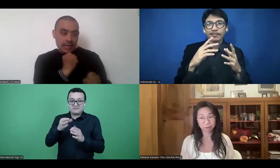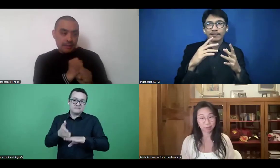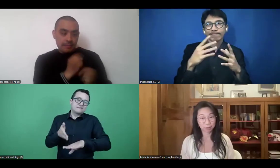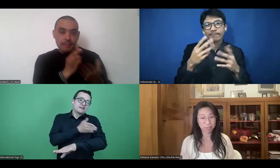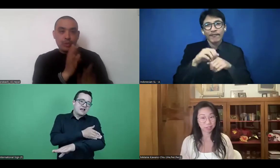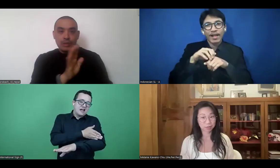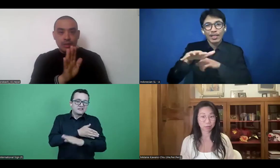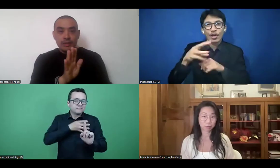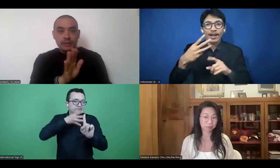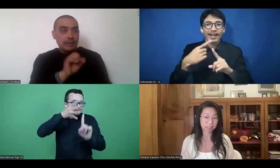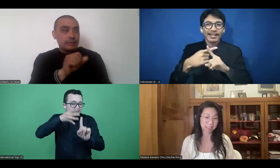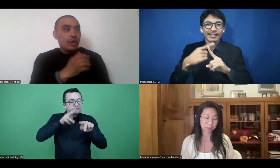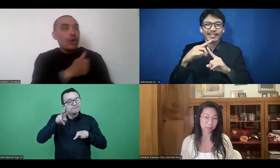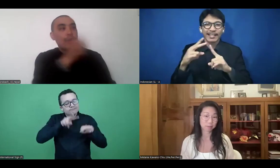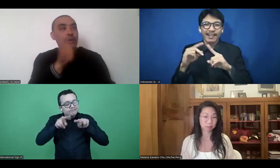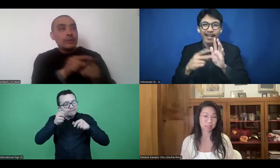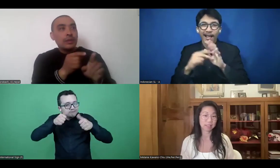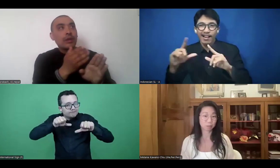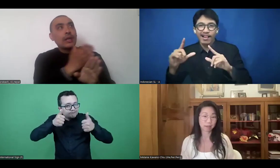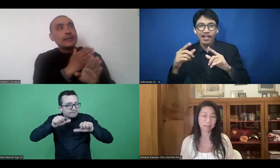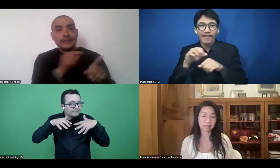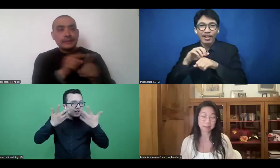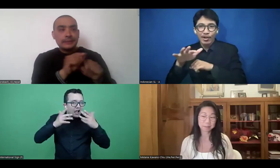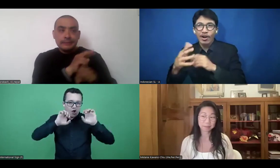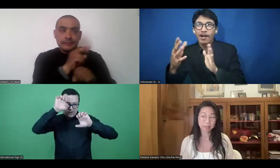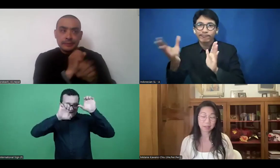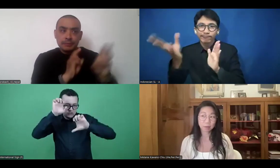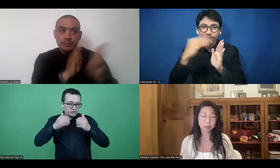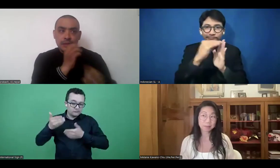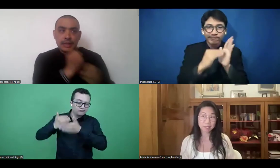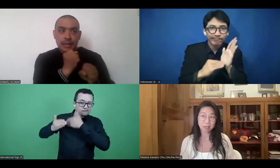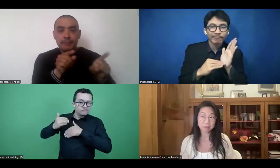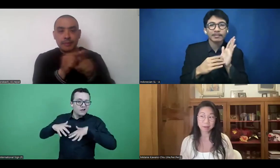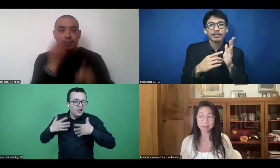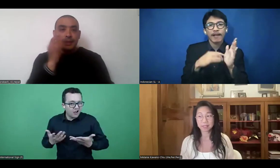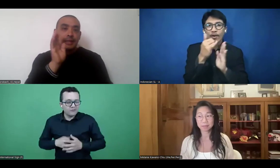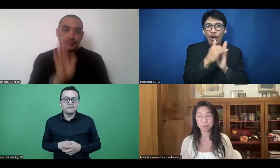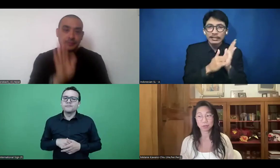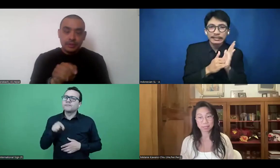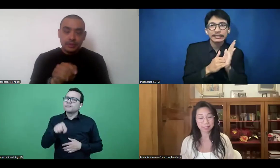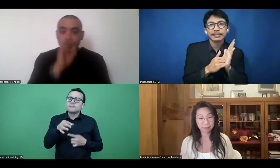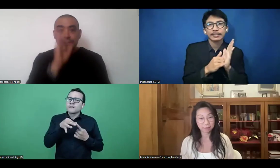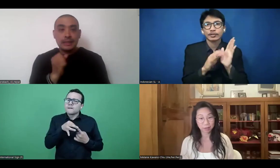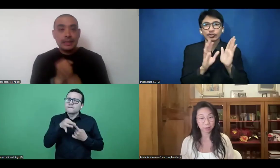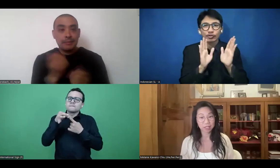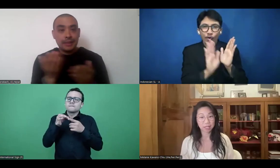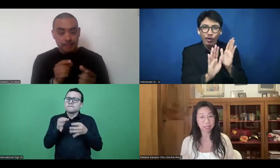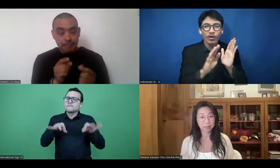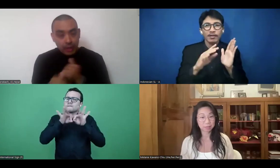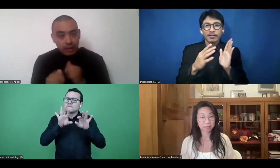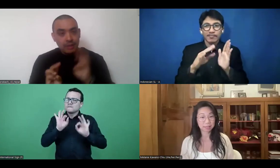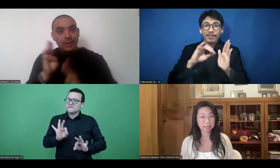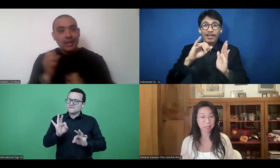other evaluations from previous years posted as well. What was special about this most recent